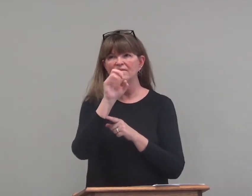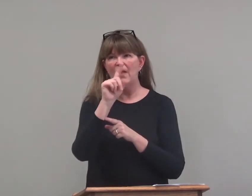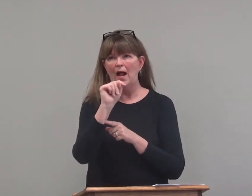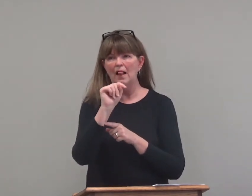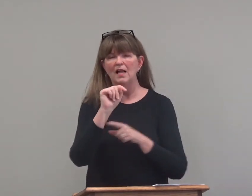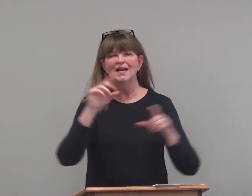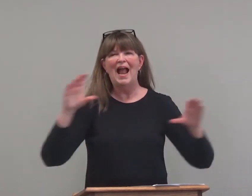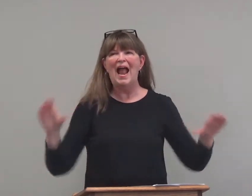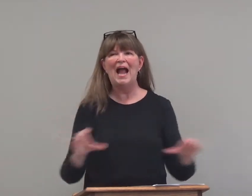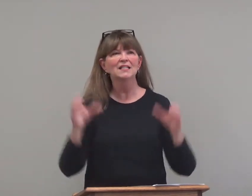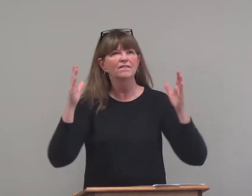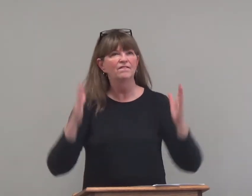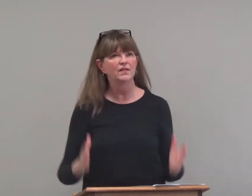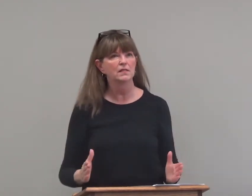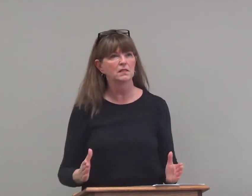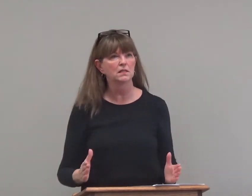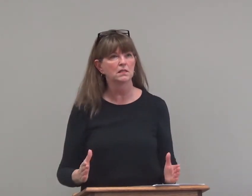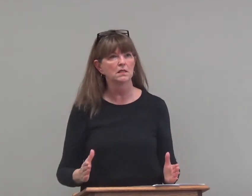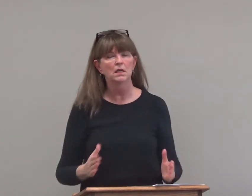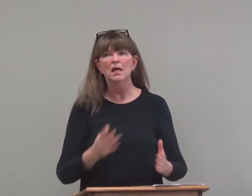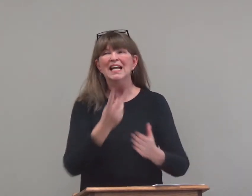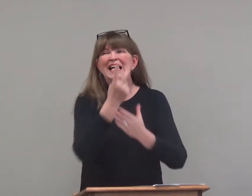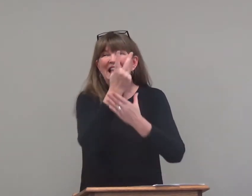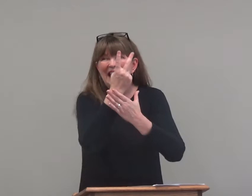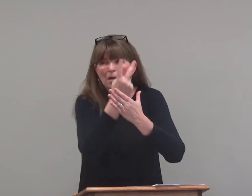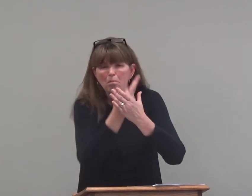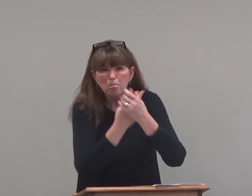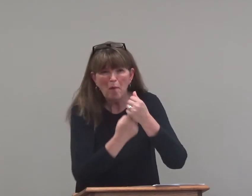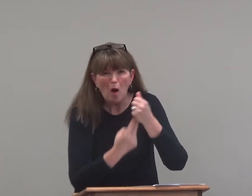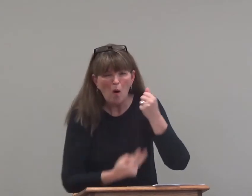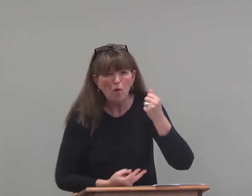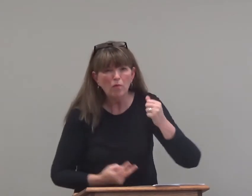But the Dalai Lama and Desmond Tutu were both nonviolent activists.